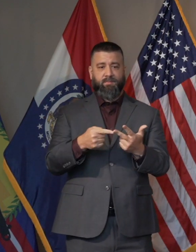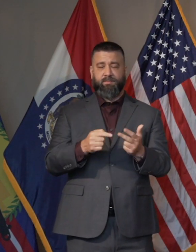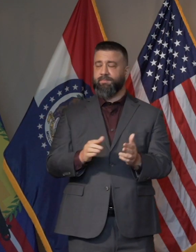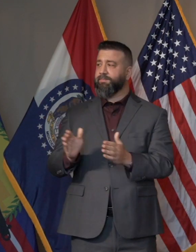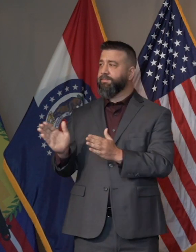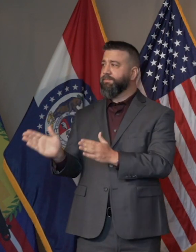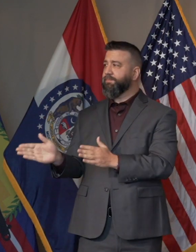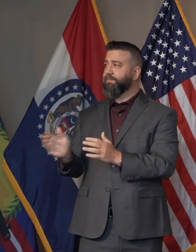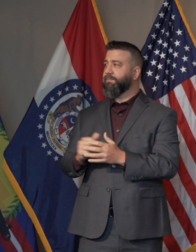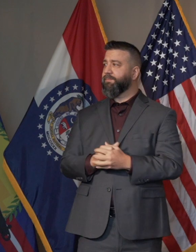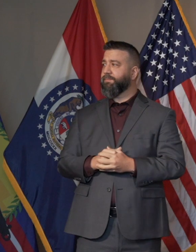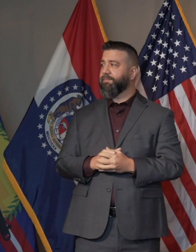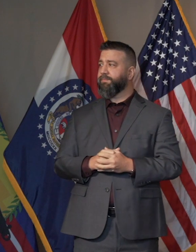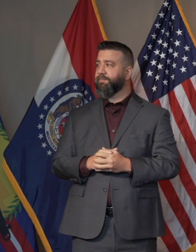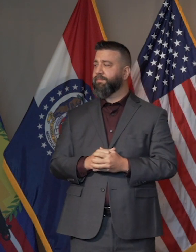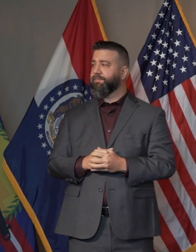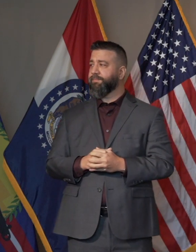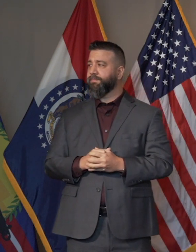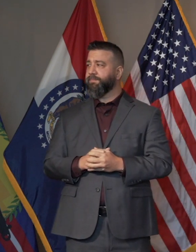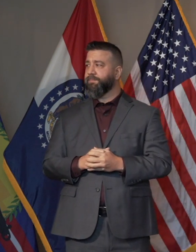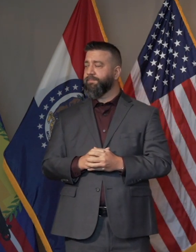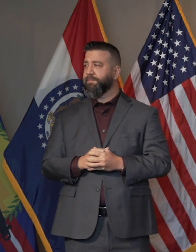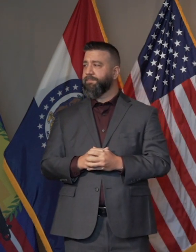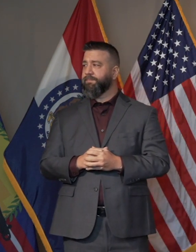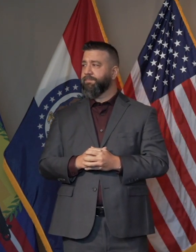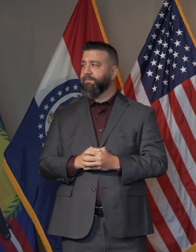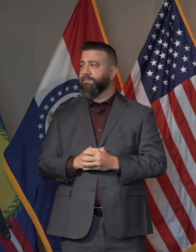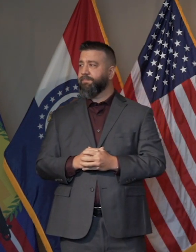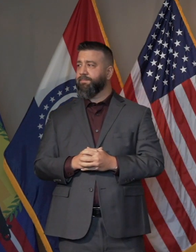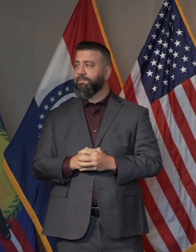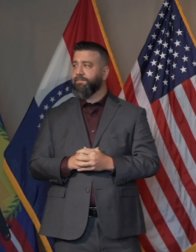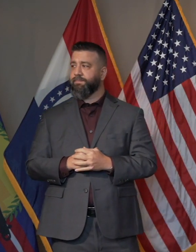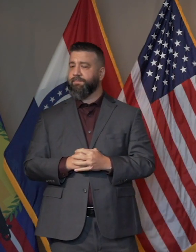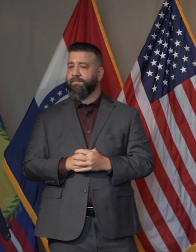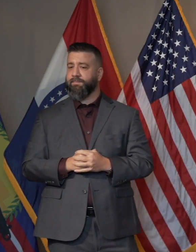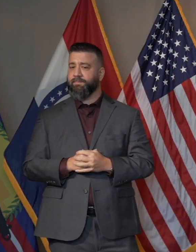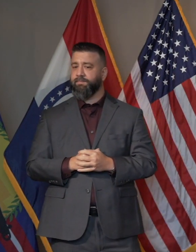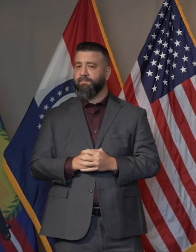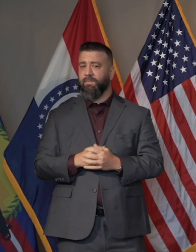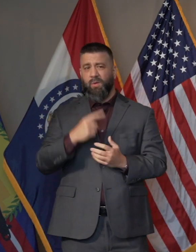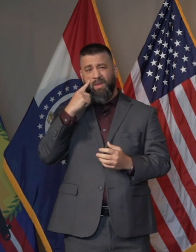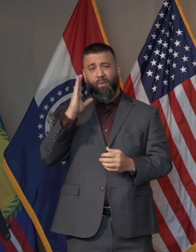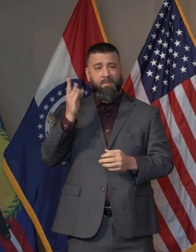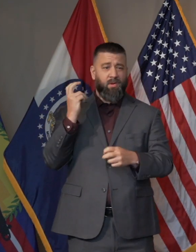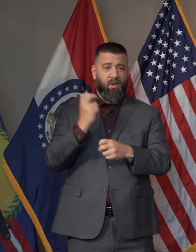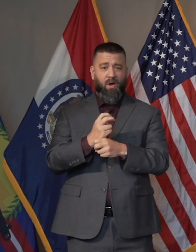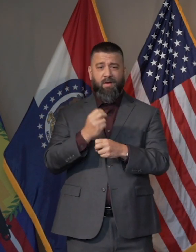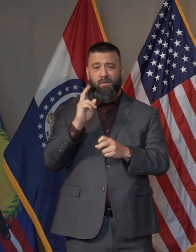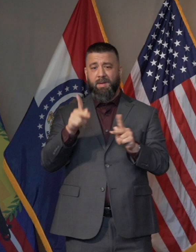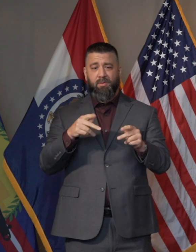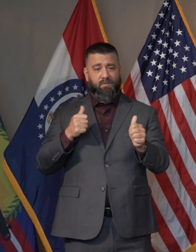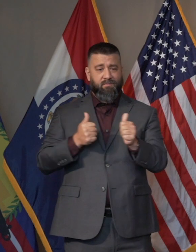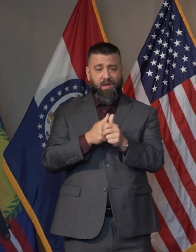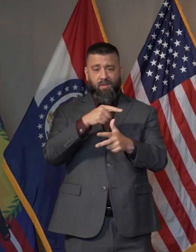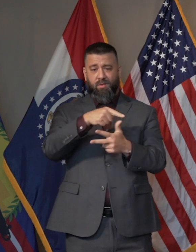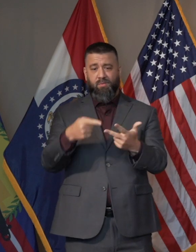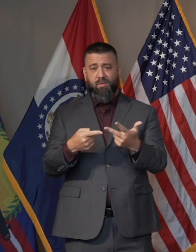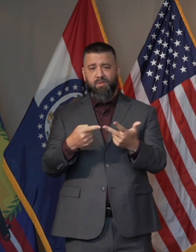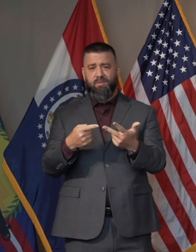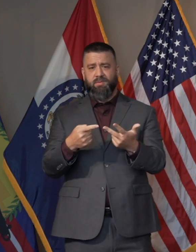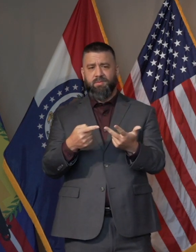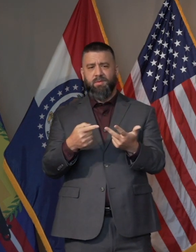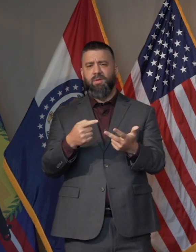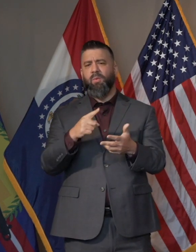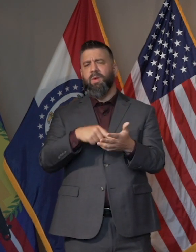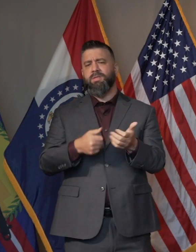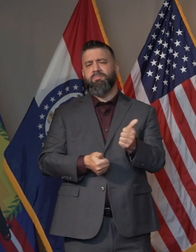how challenging do you think this is going to be to get compliance, and what is going to be key in making this all